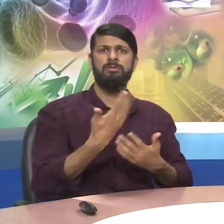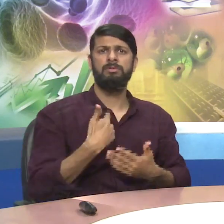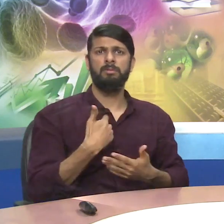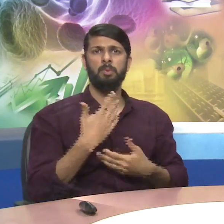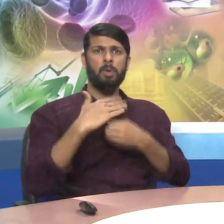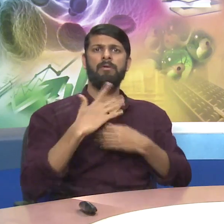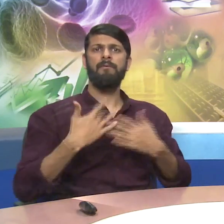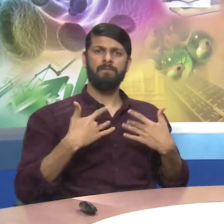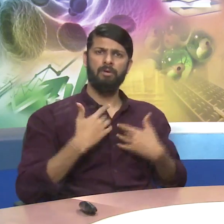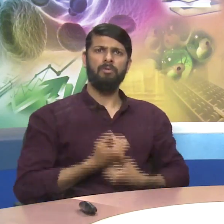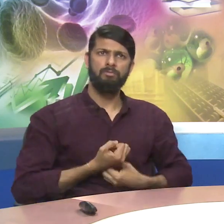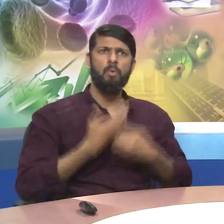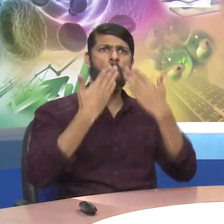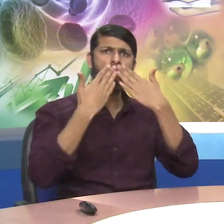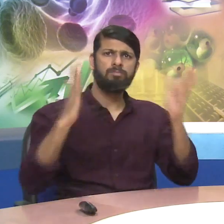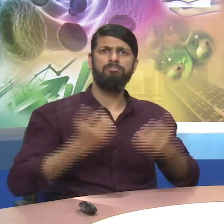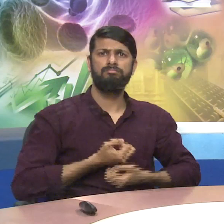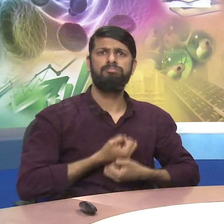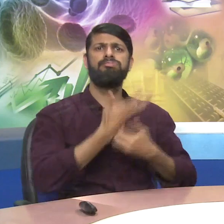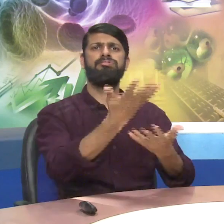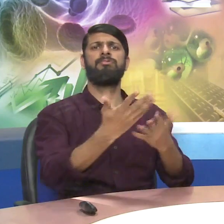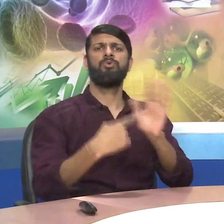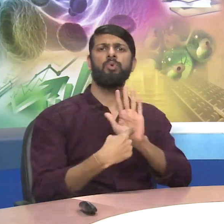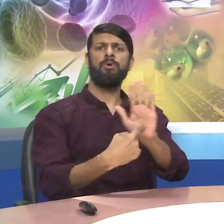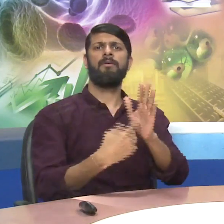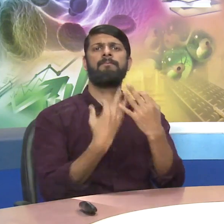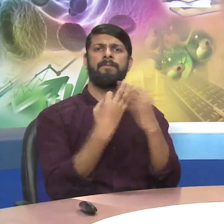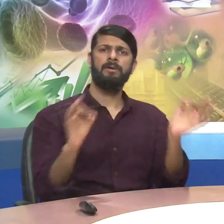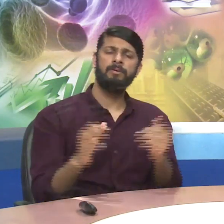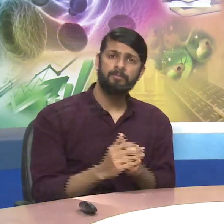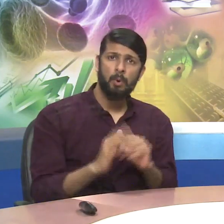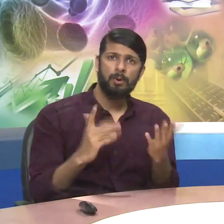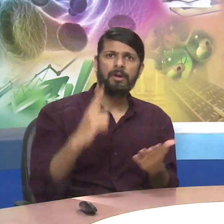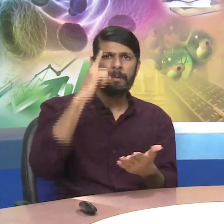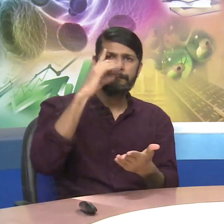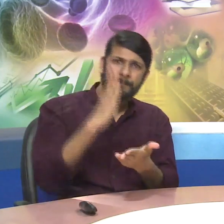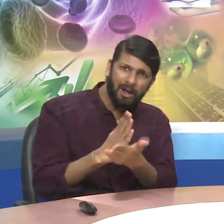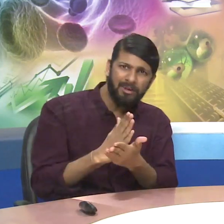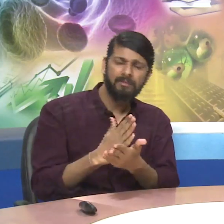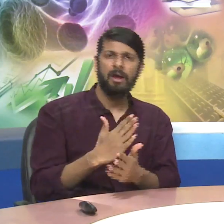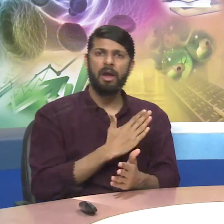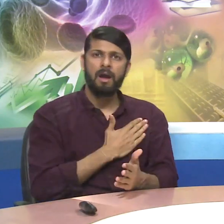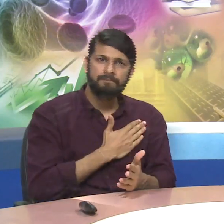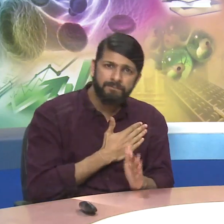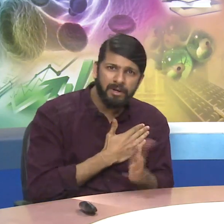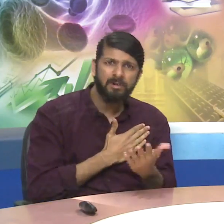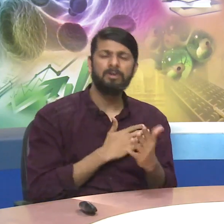Some more provisions, the second point which is on the screen is liberty of thoughts, expressions, beliefs,